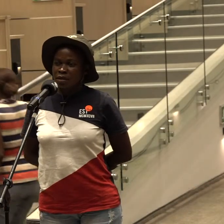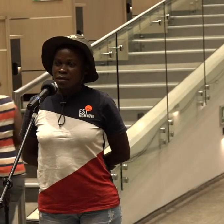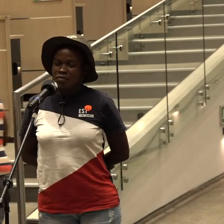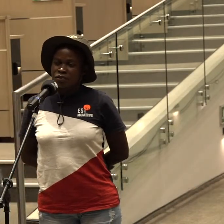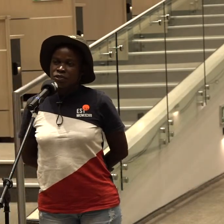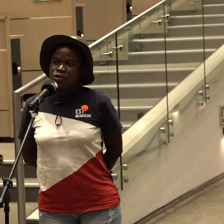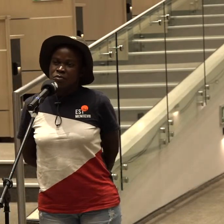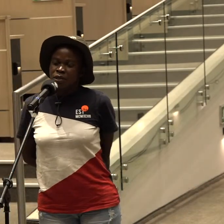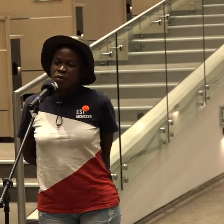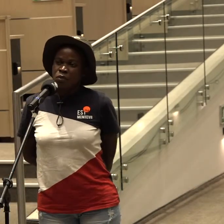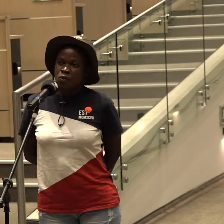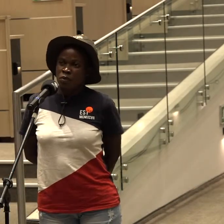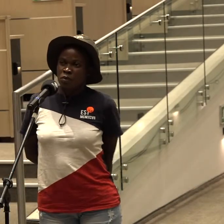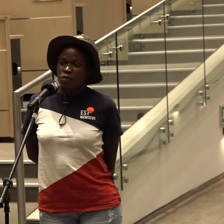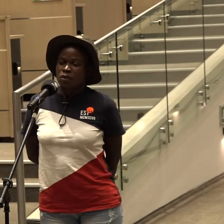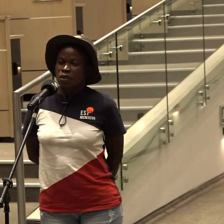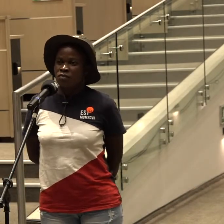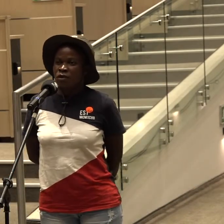Sports